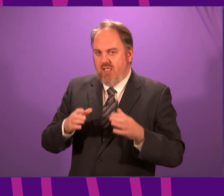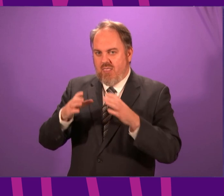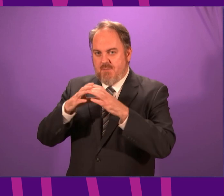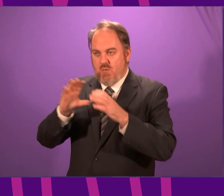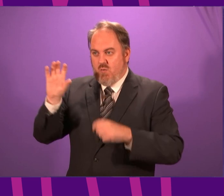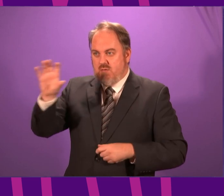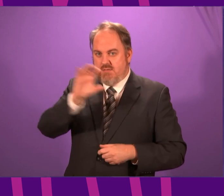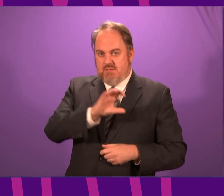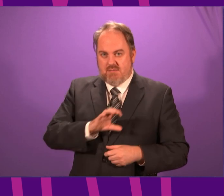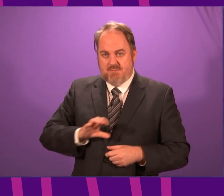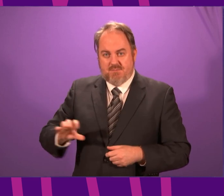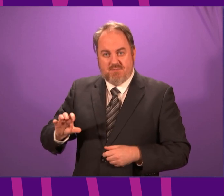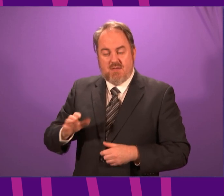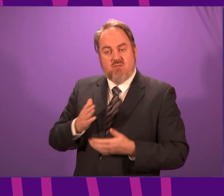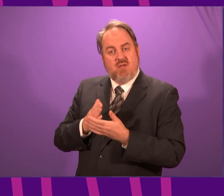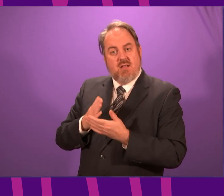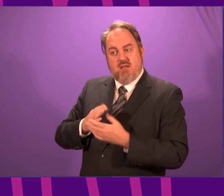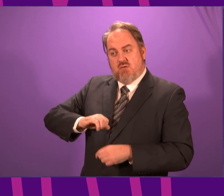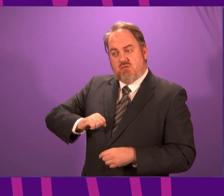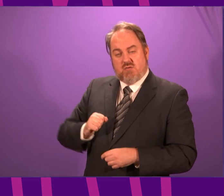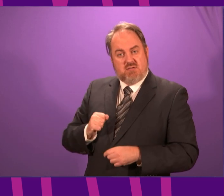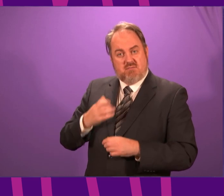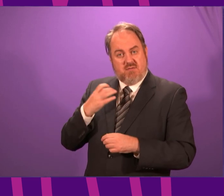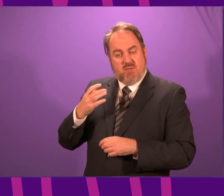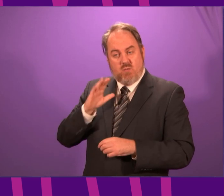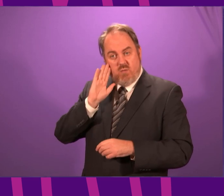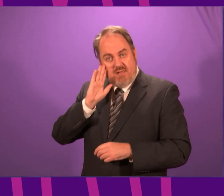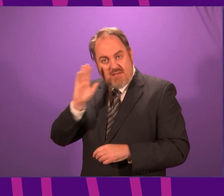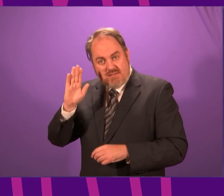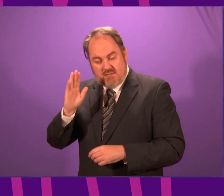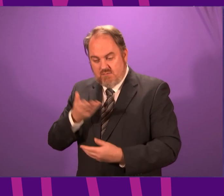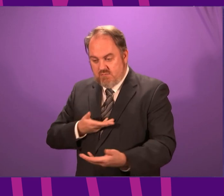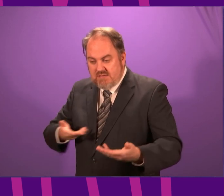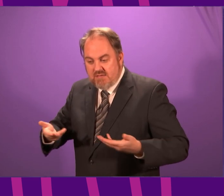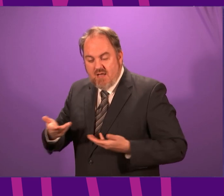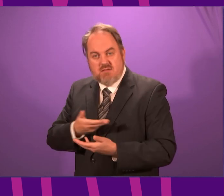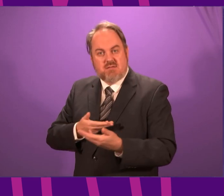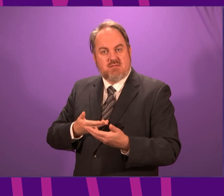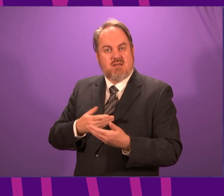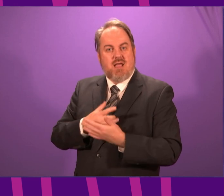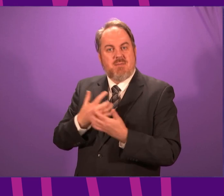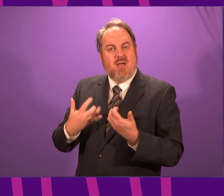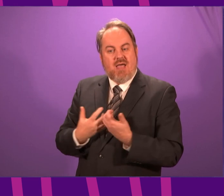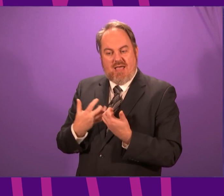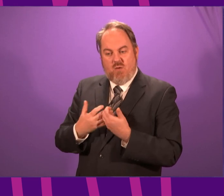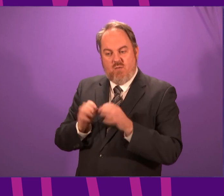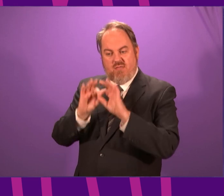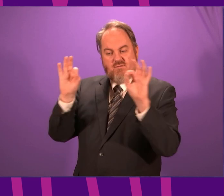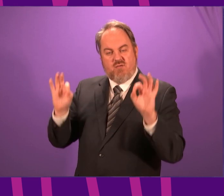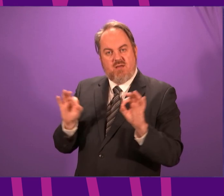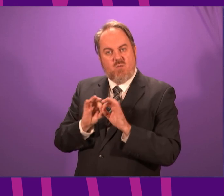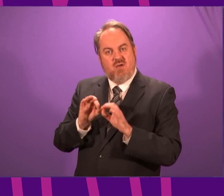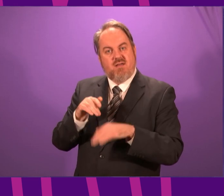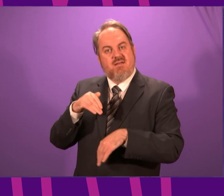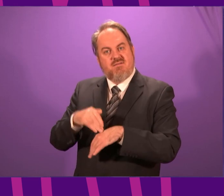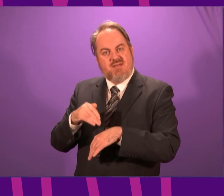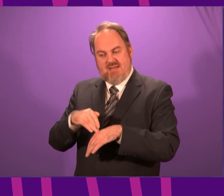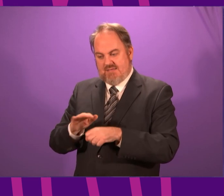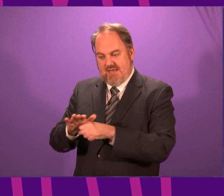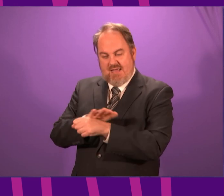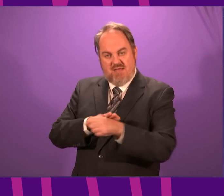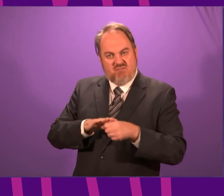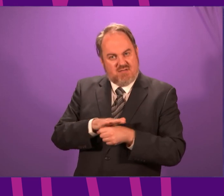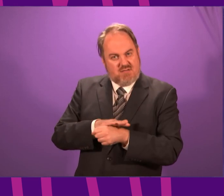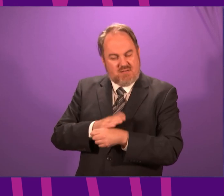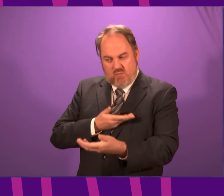Government has committed to consult on the application of the framework to individual areas, with local authorities and with health boards.